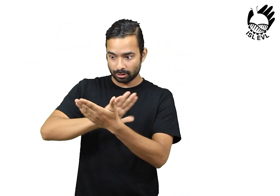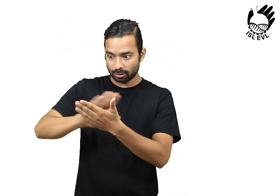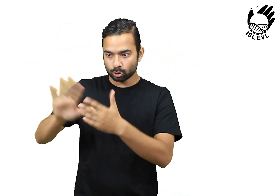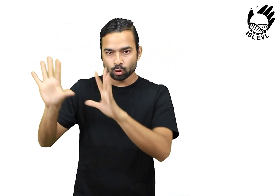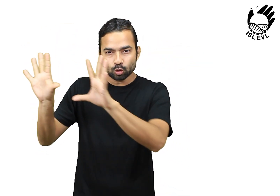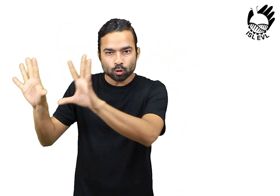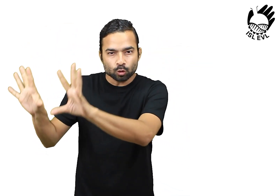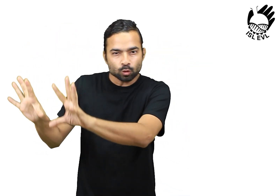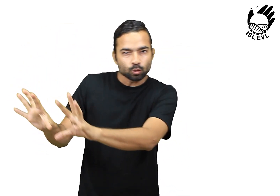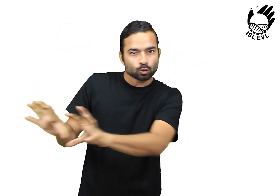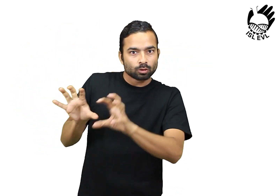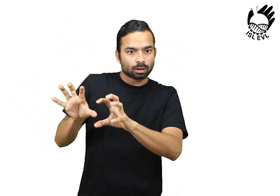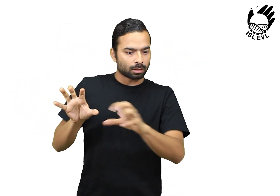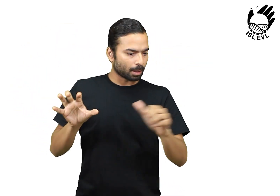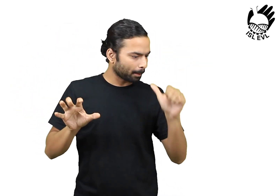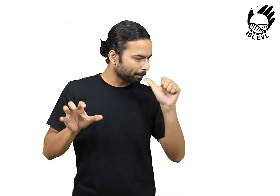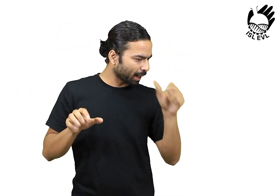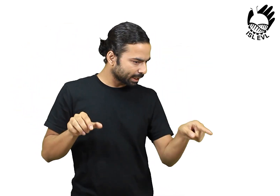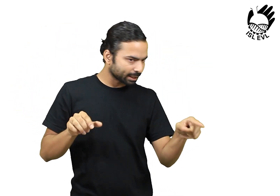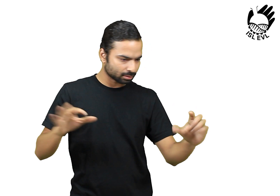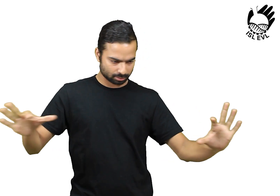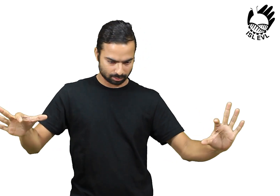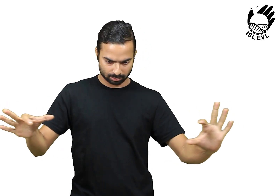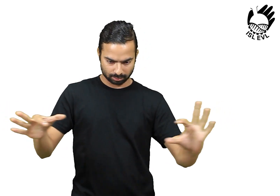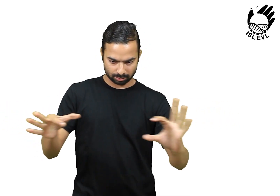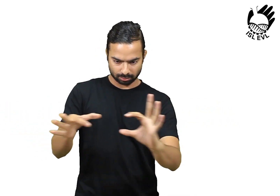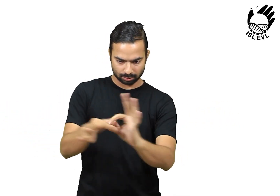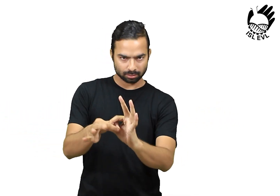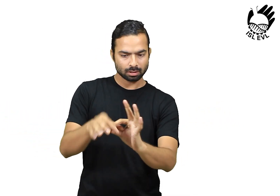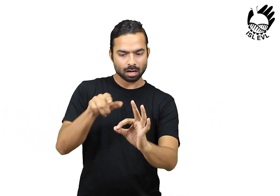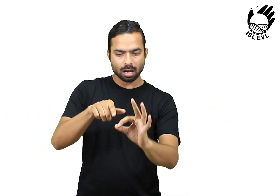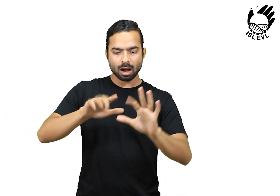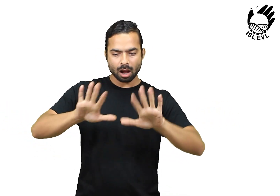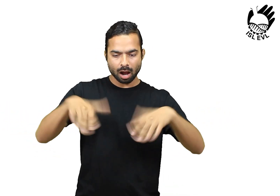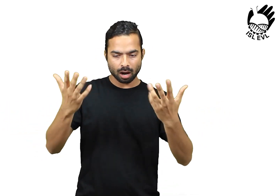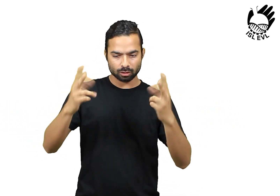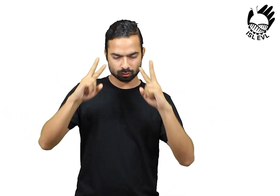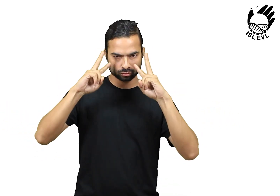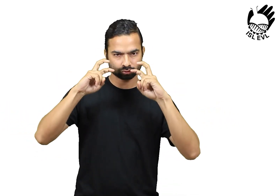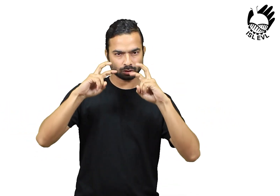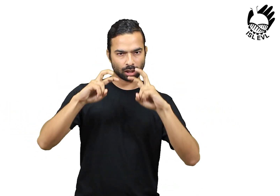We will investigate how water interacts with hydrogels.